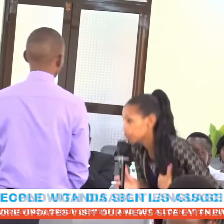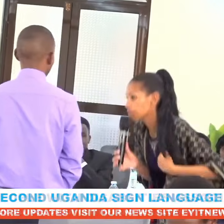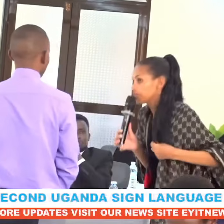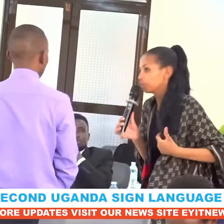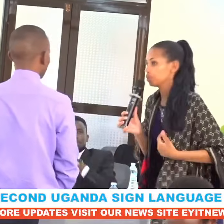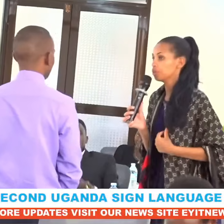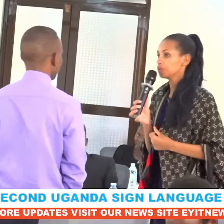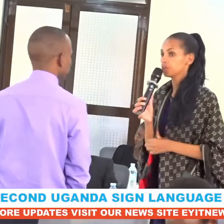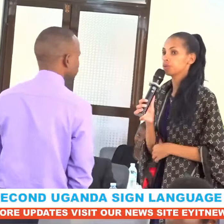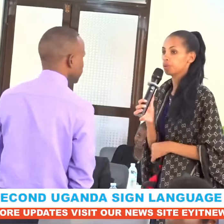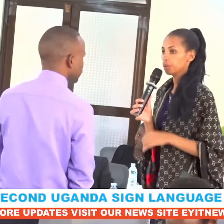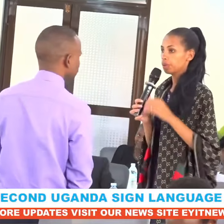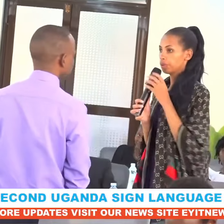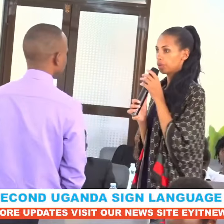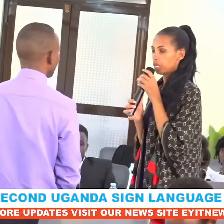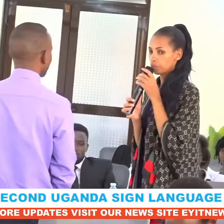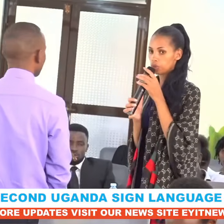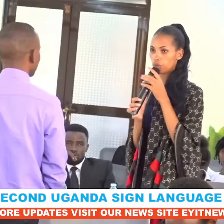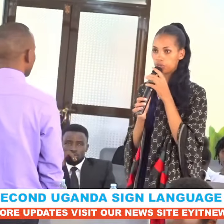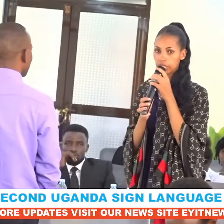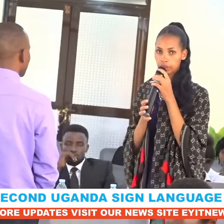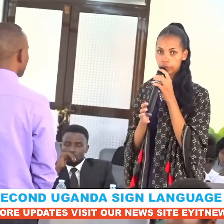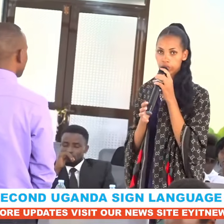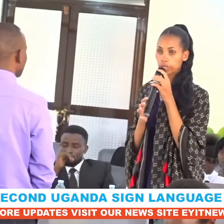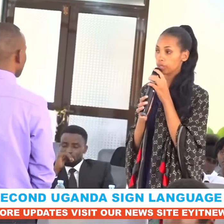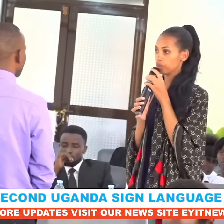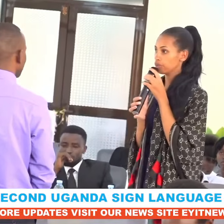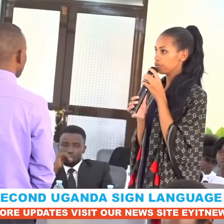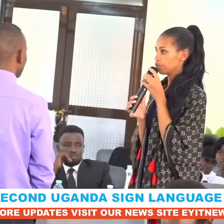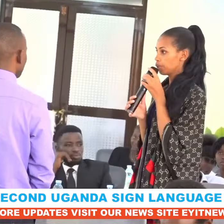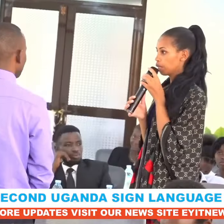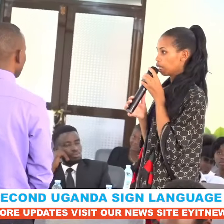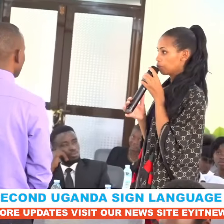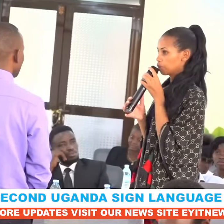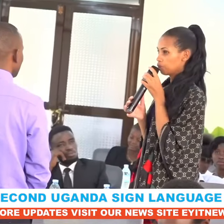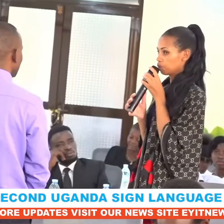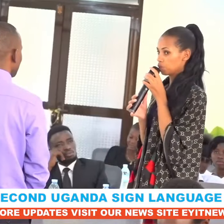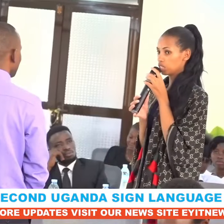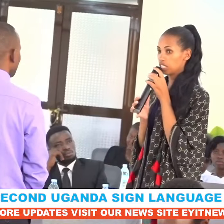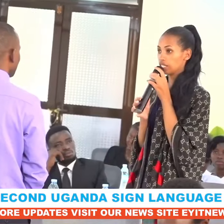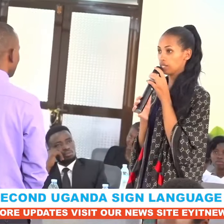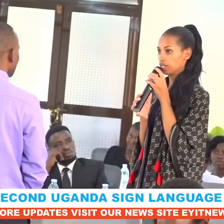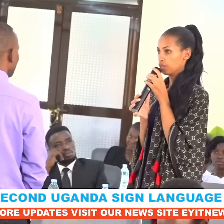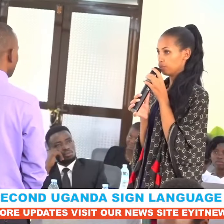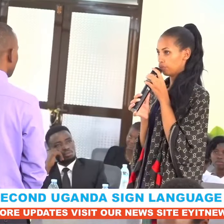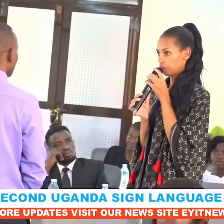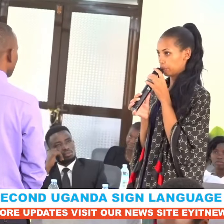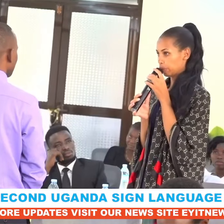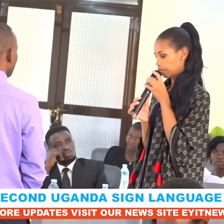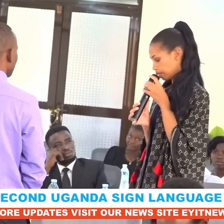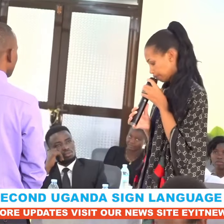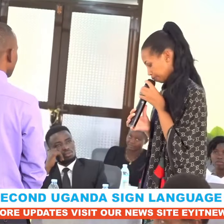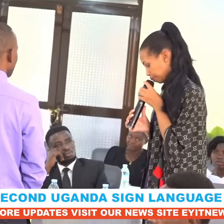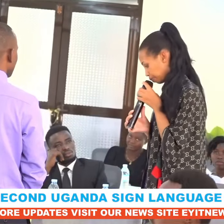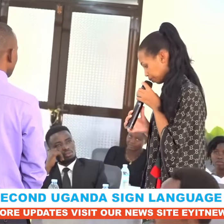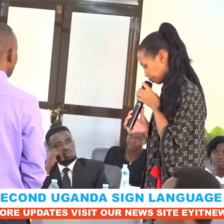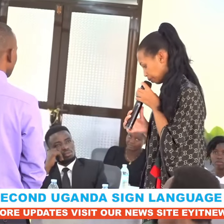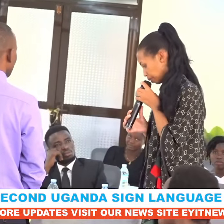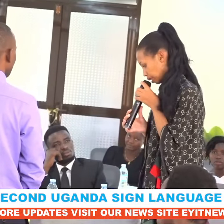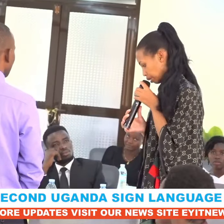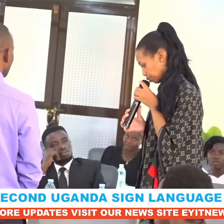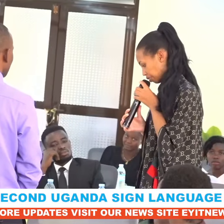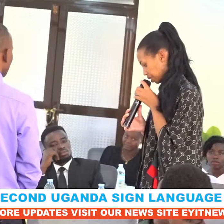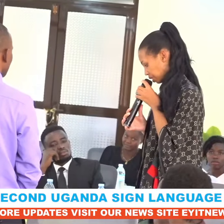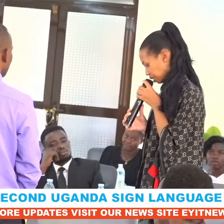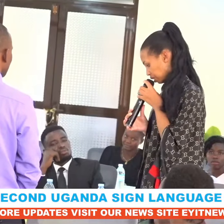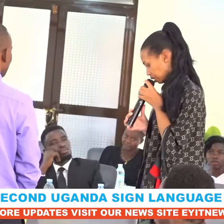Good afternoon. My name is Annette Mutamba. I'm a civil engineer from Rwanda.